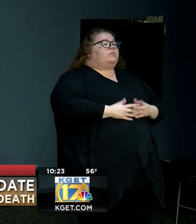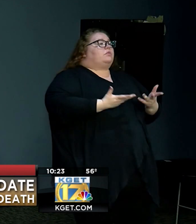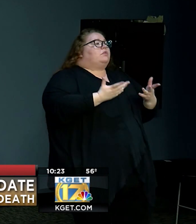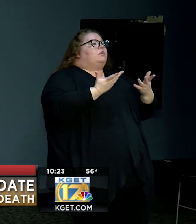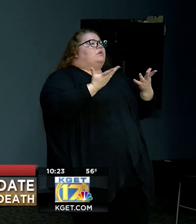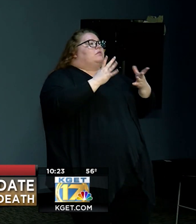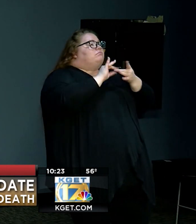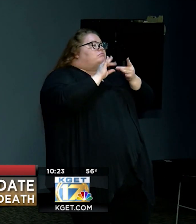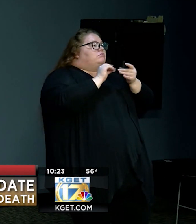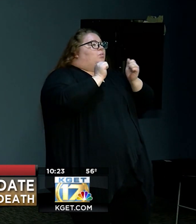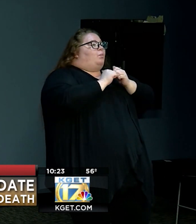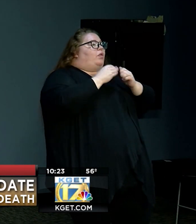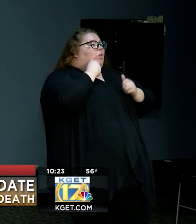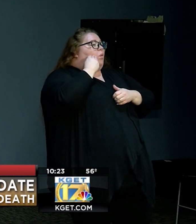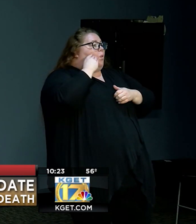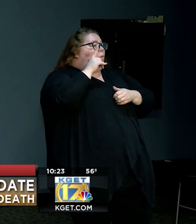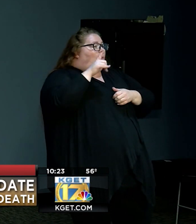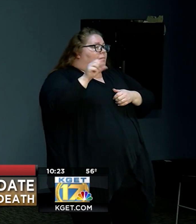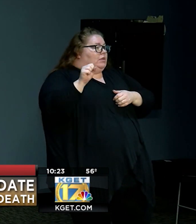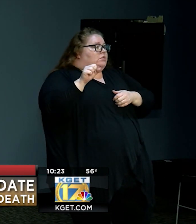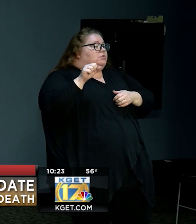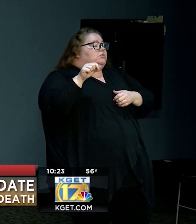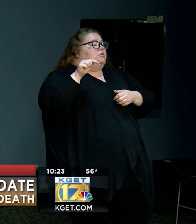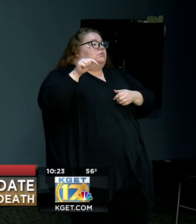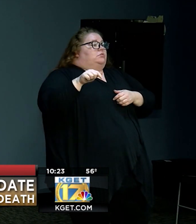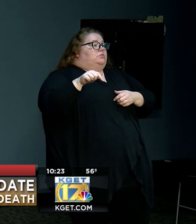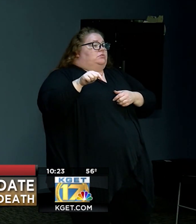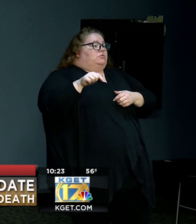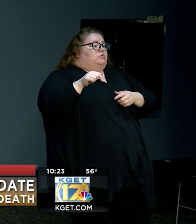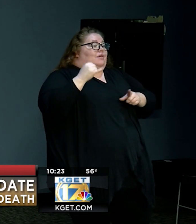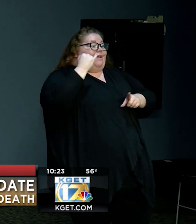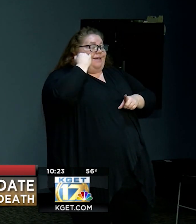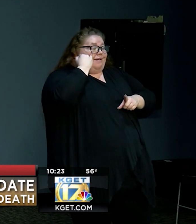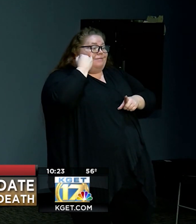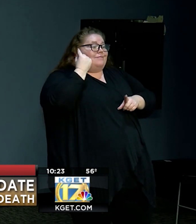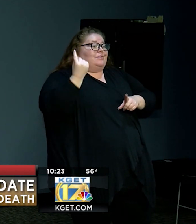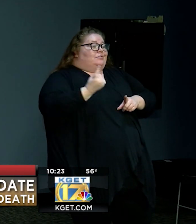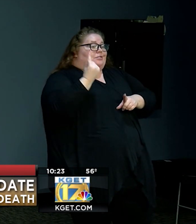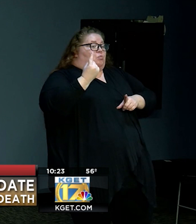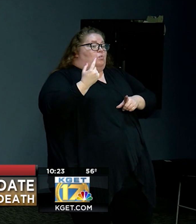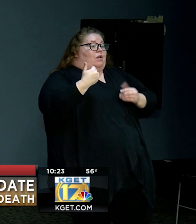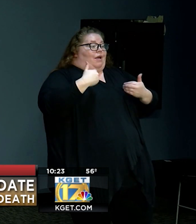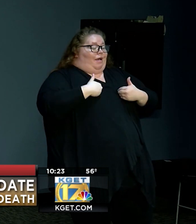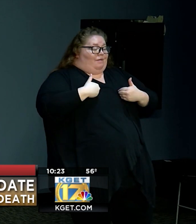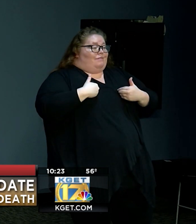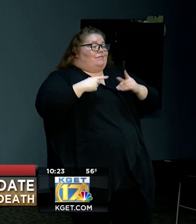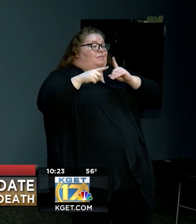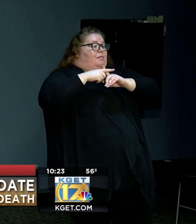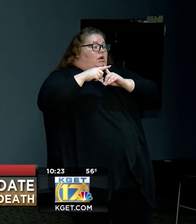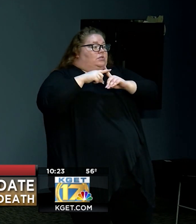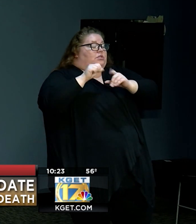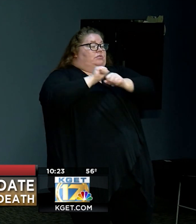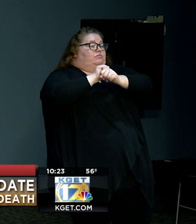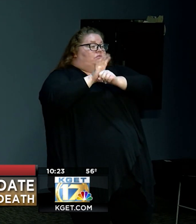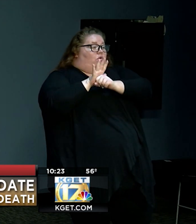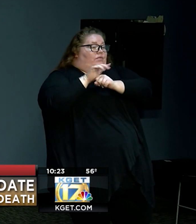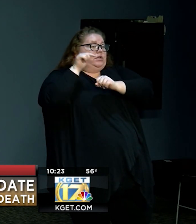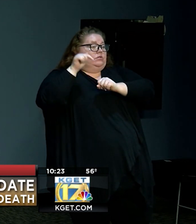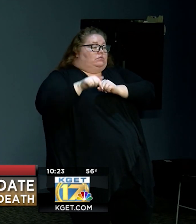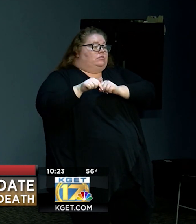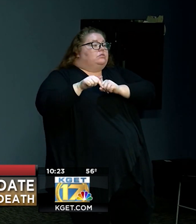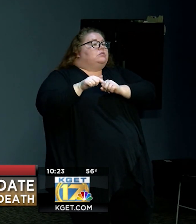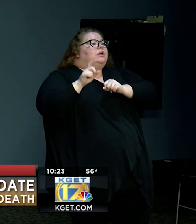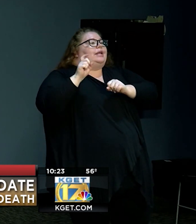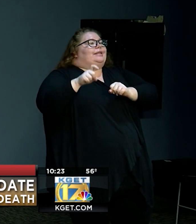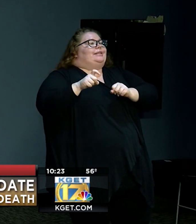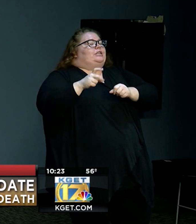homeless. As is mentioned, if somebody has this virus or is being ruled out for this virus, they need to be